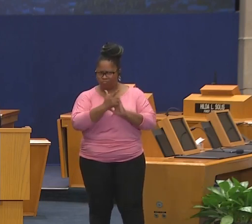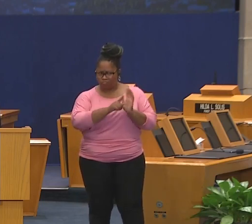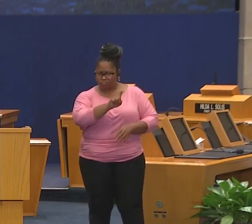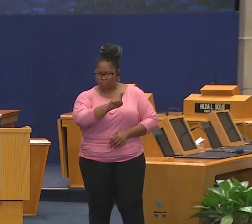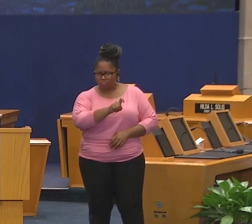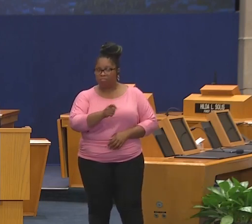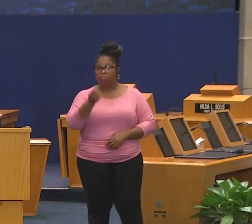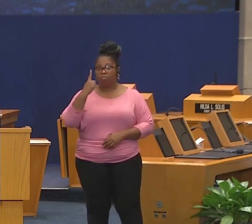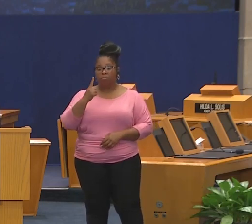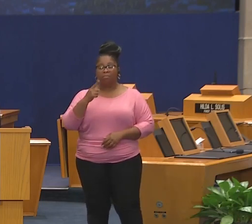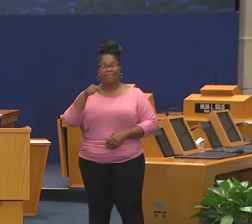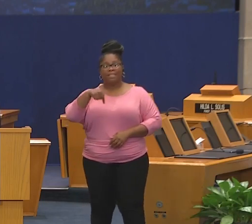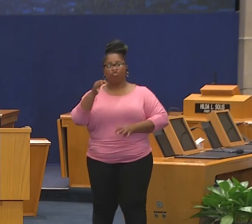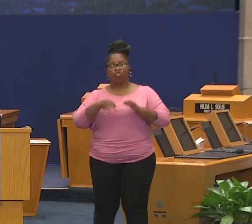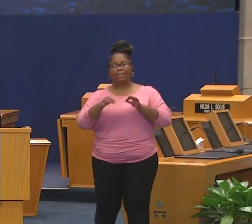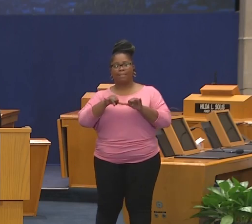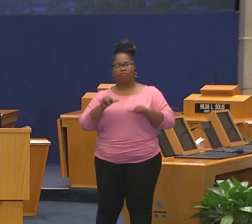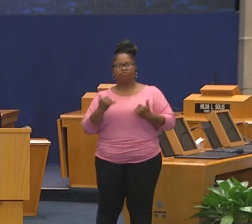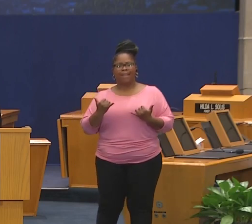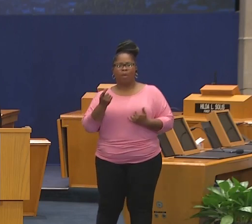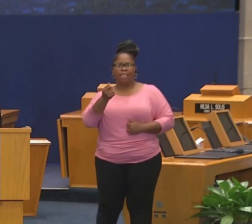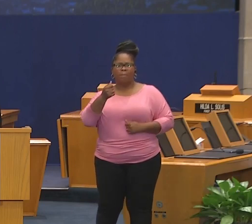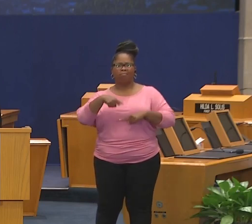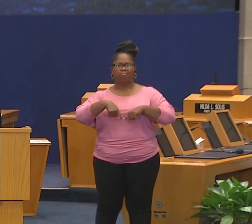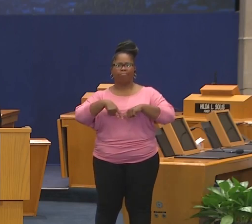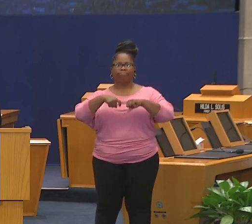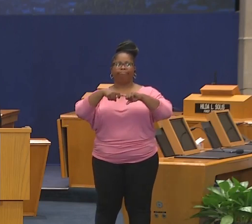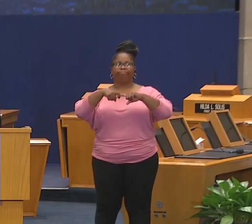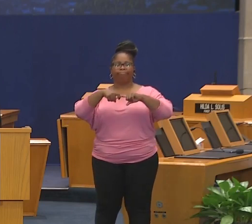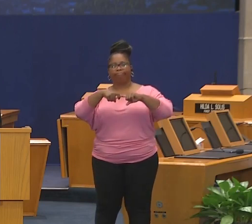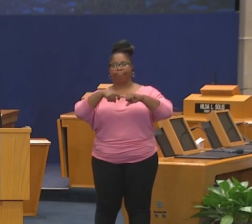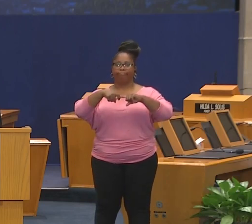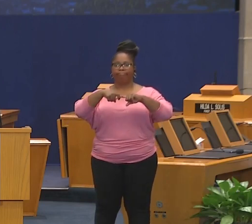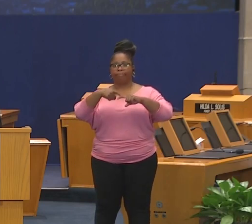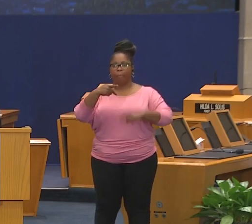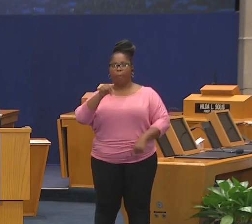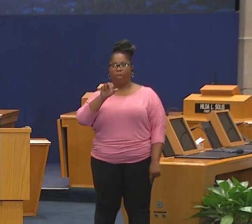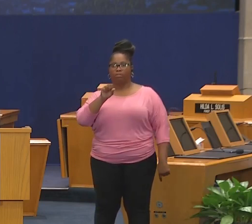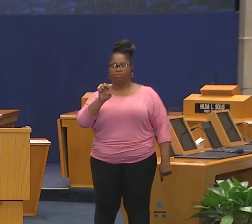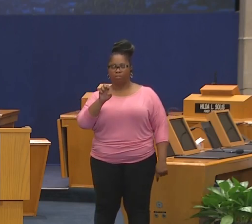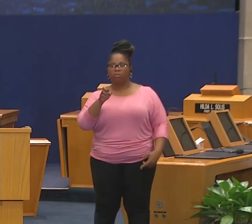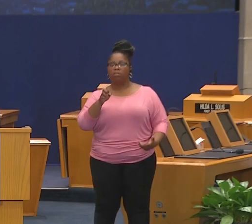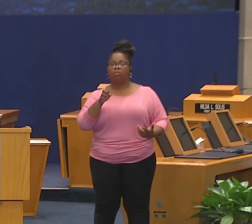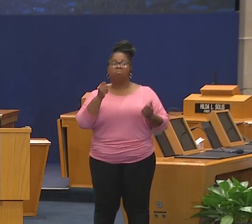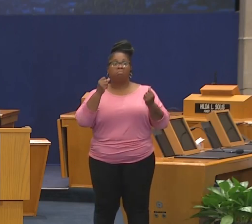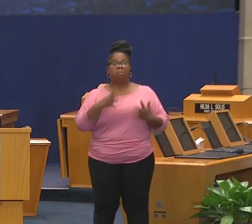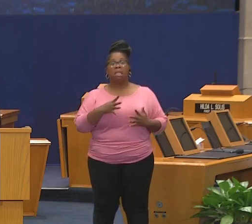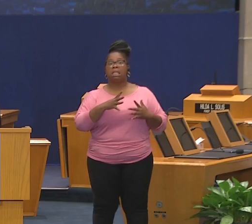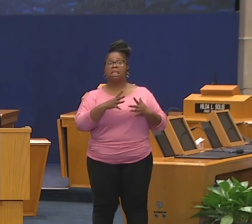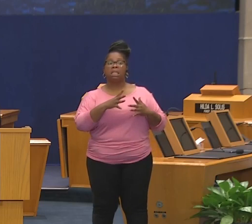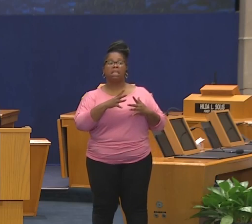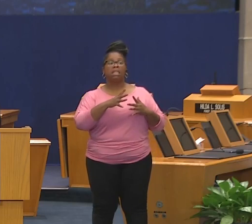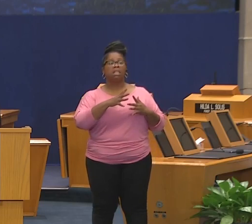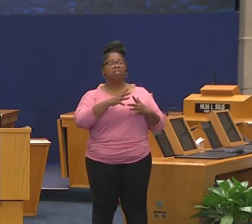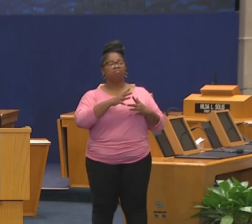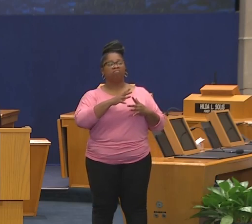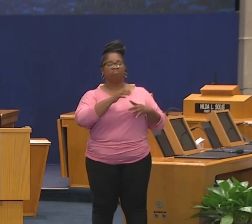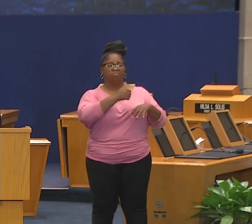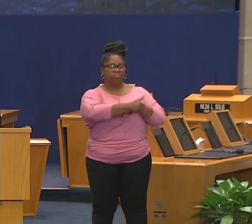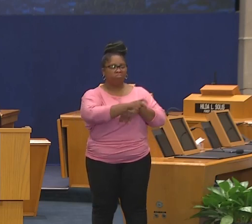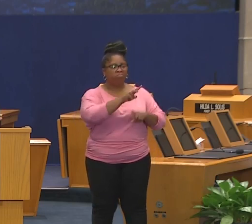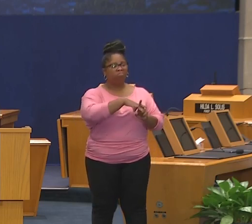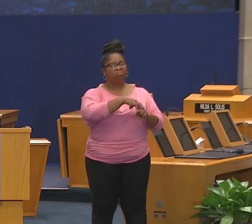is really sort of in a pause in as much as we are delaying a lot of those cases until